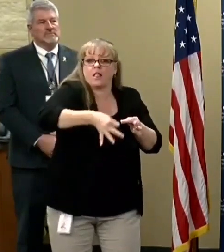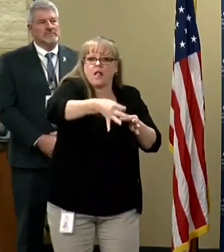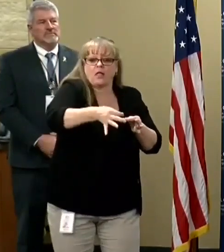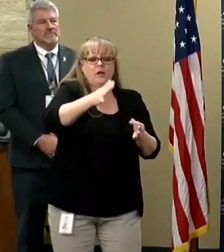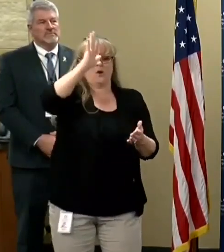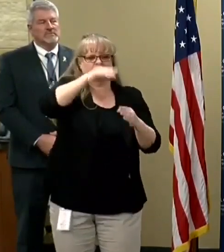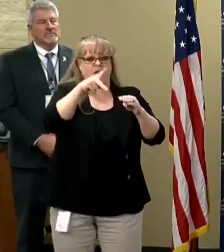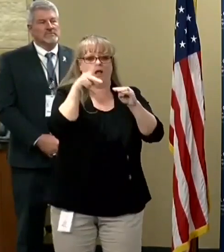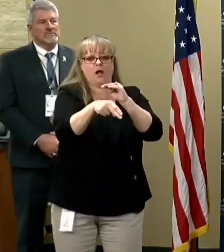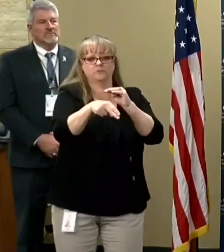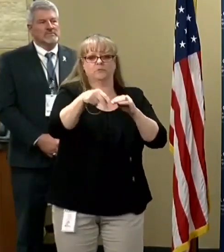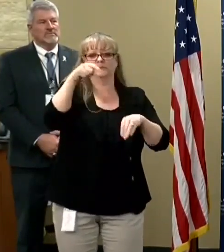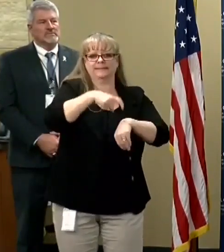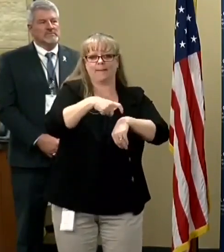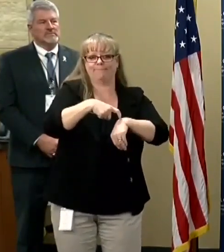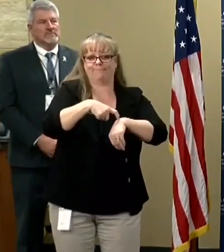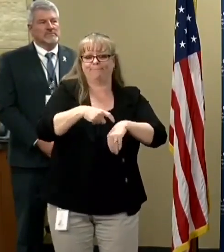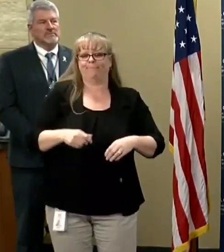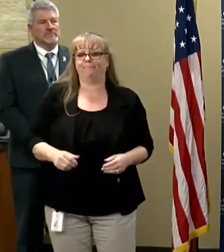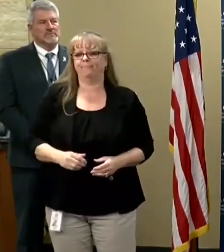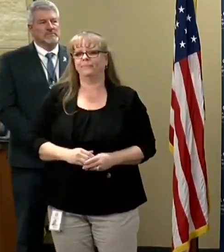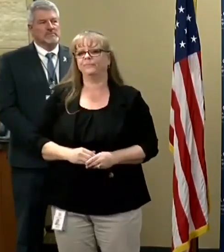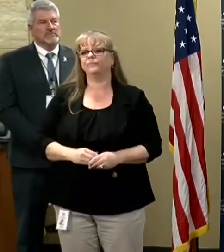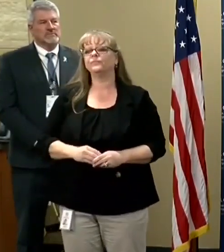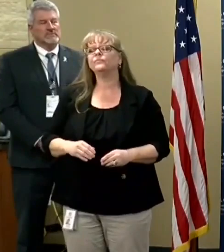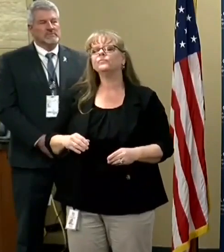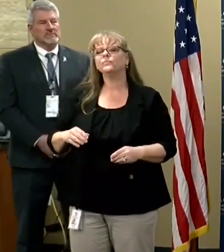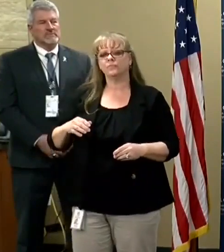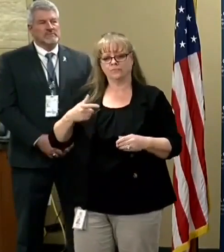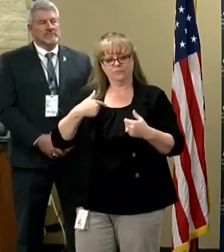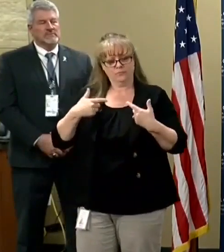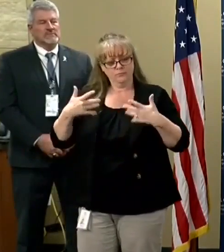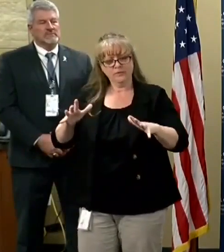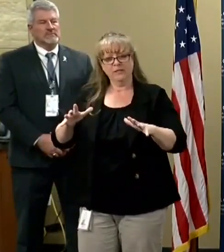by engaging in these measures now.